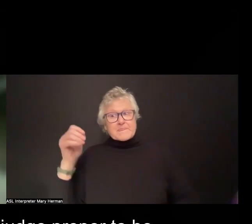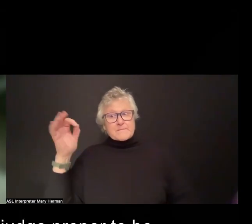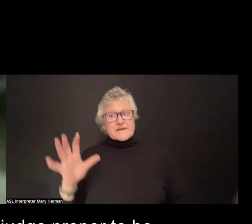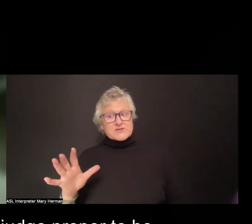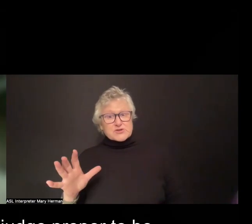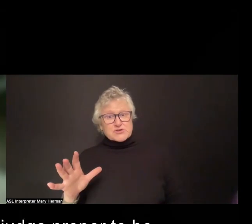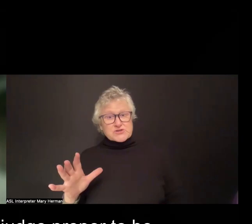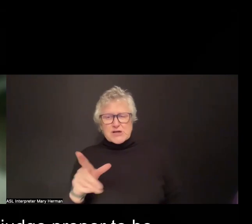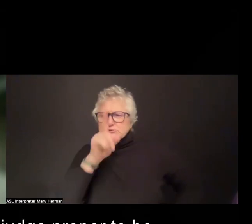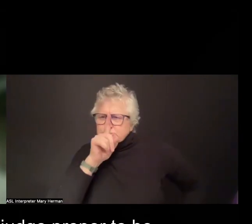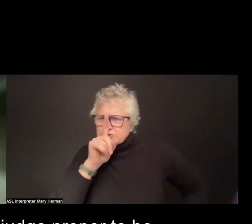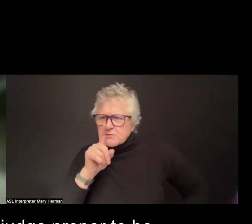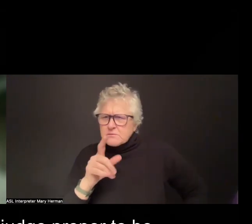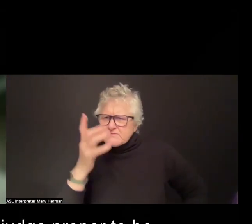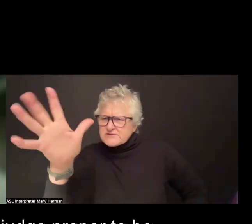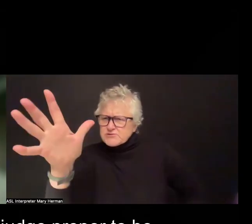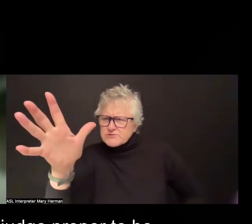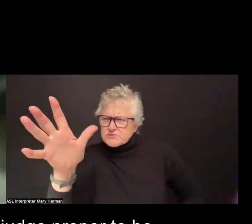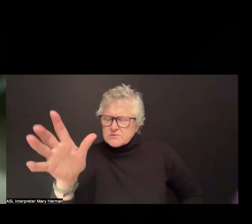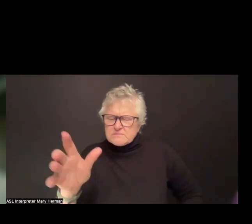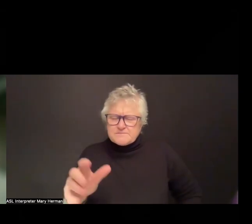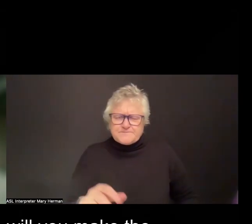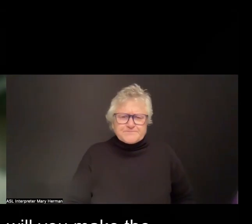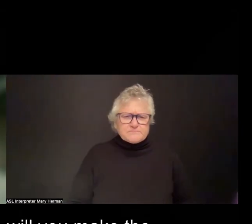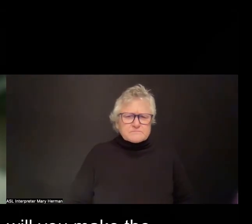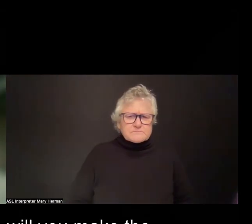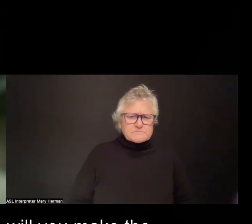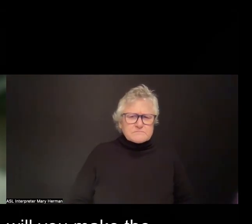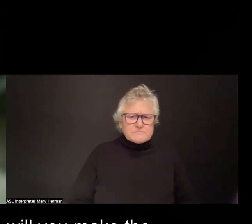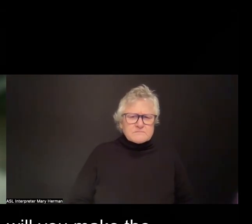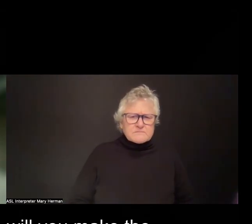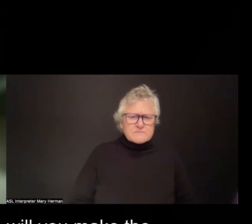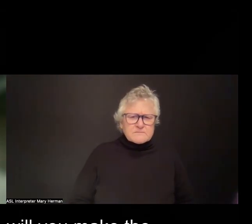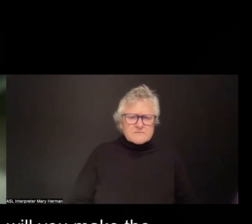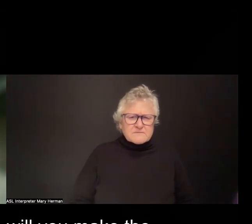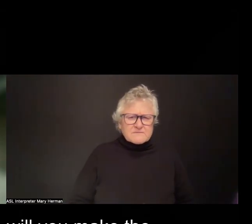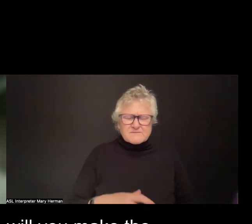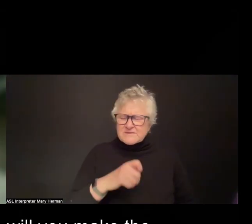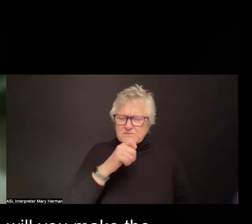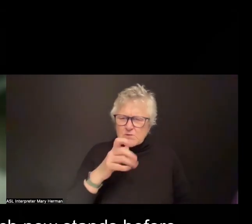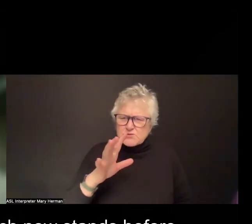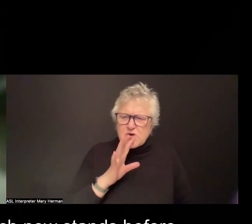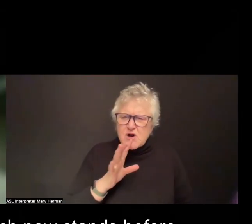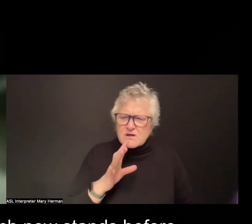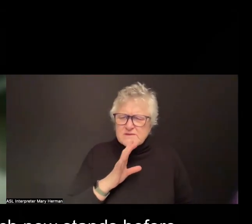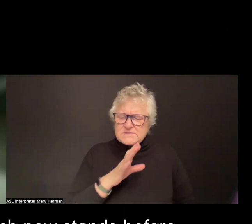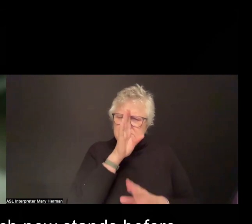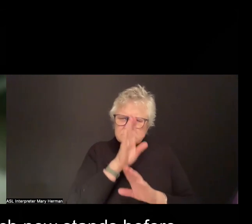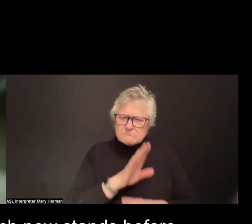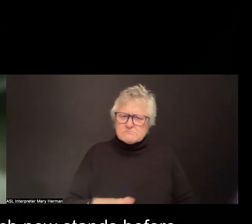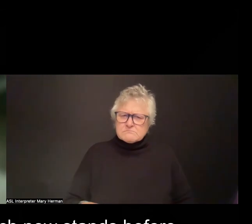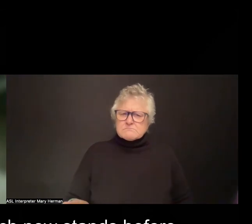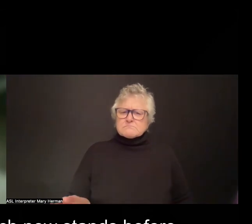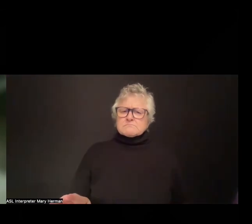what you should judge proper to be spoken on this sad occasion? At the very least, will you make the warning of survivors that they might escape the fate which